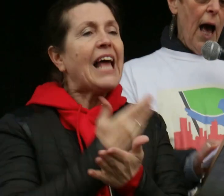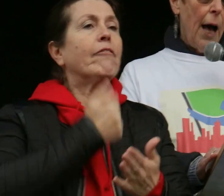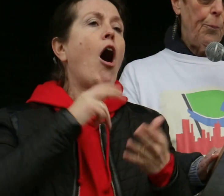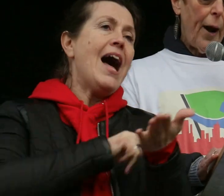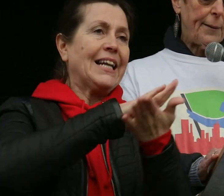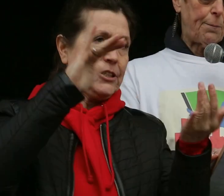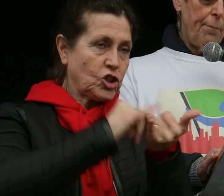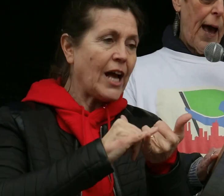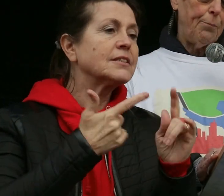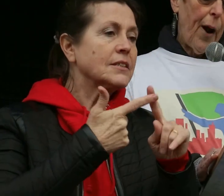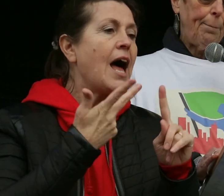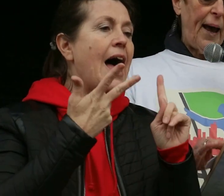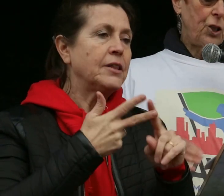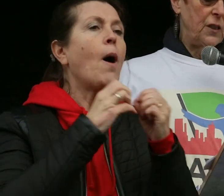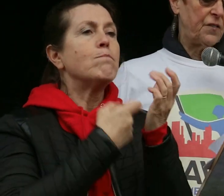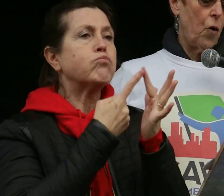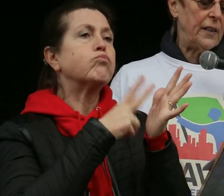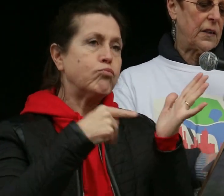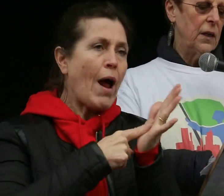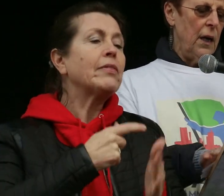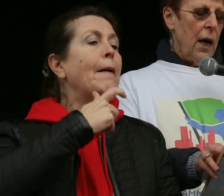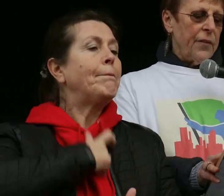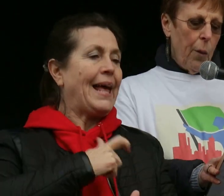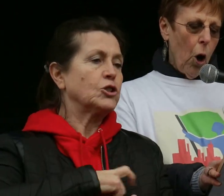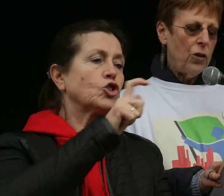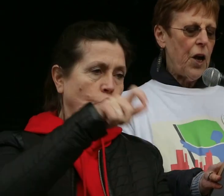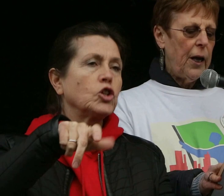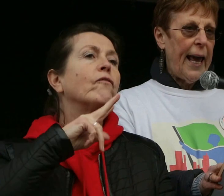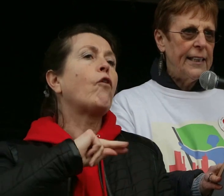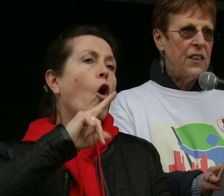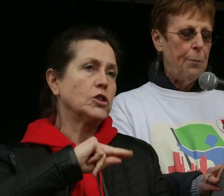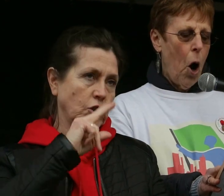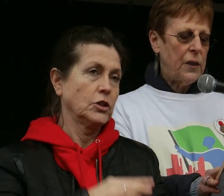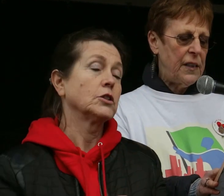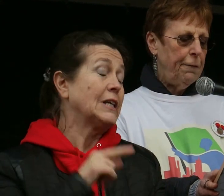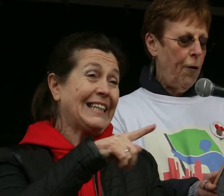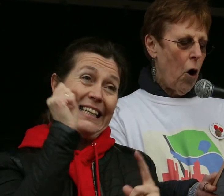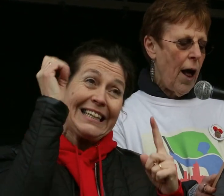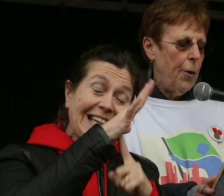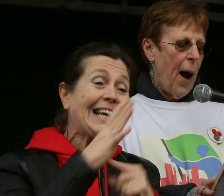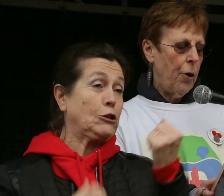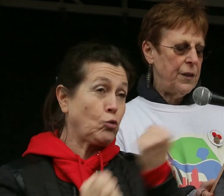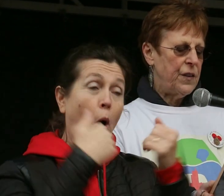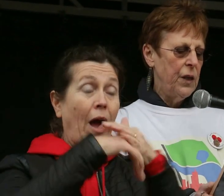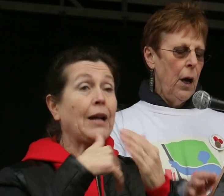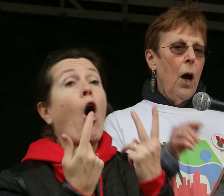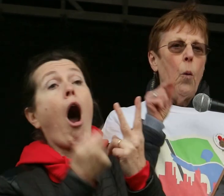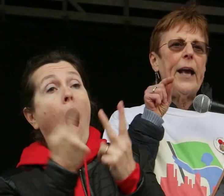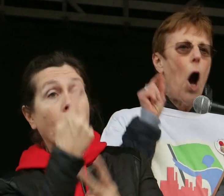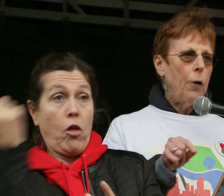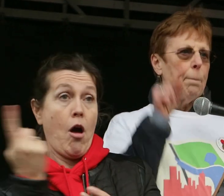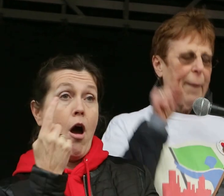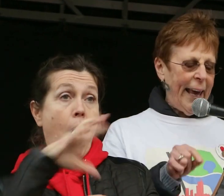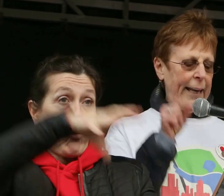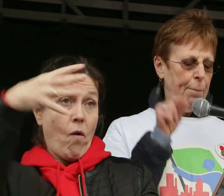NHS and Brent Patients Force. There were also keen supporters in 4 other boroughs.